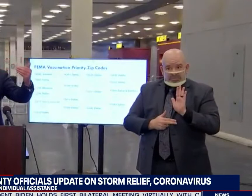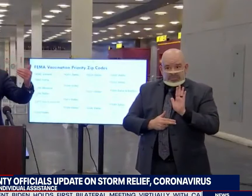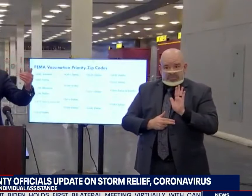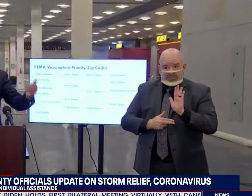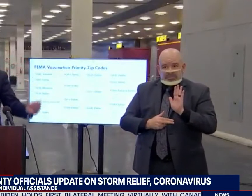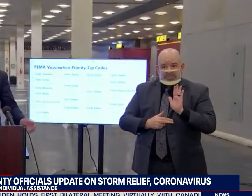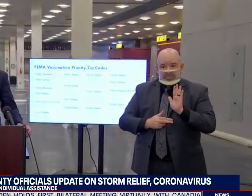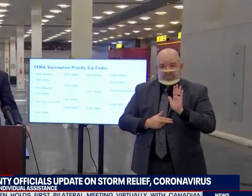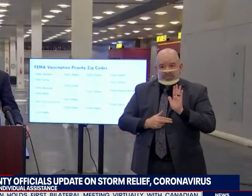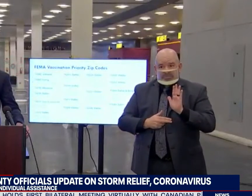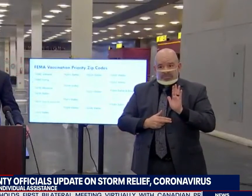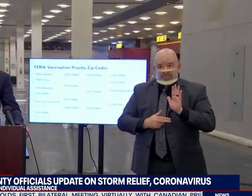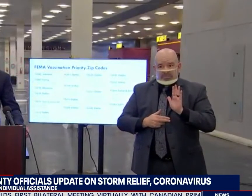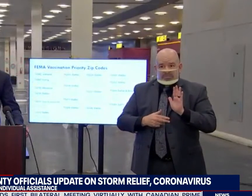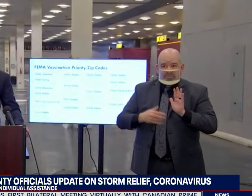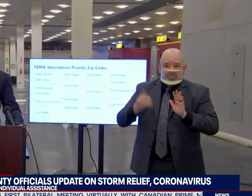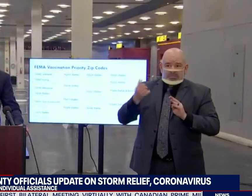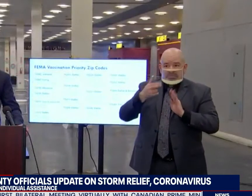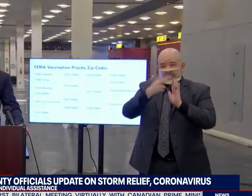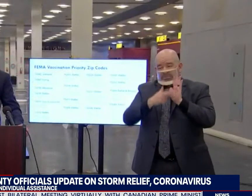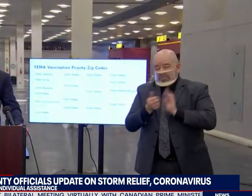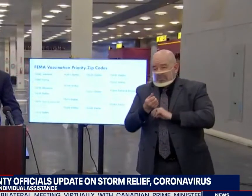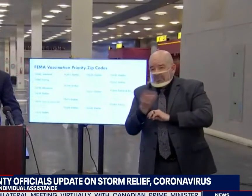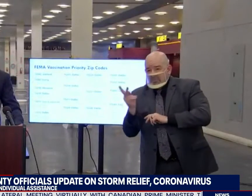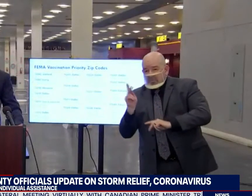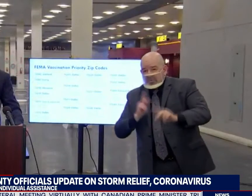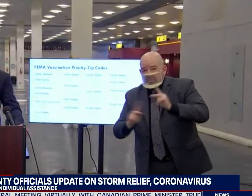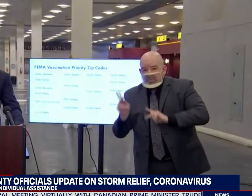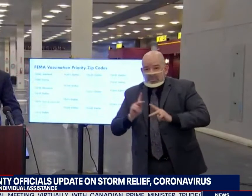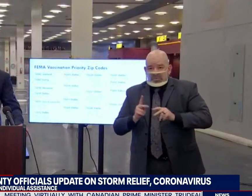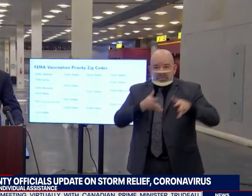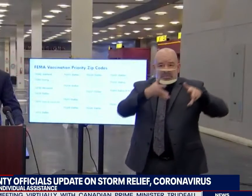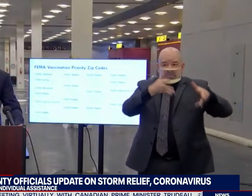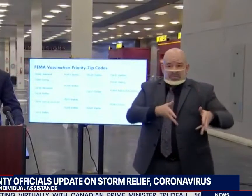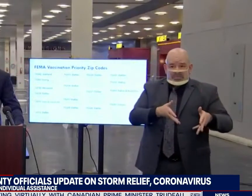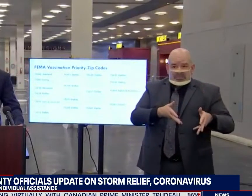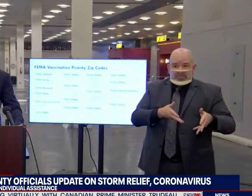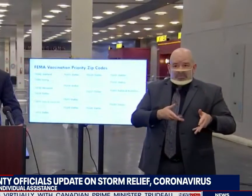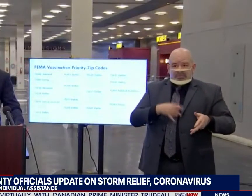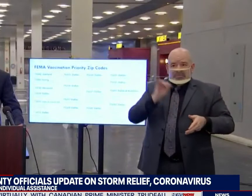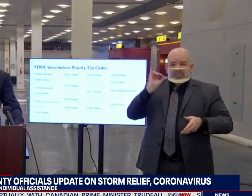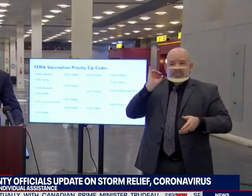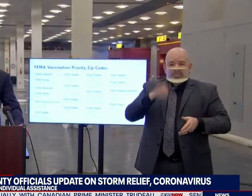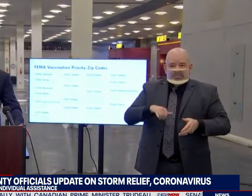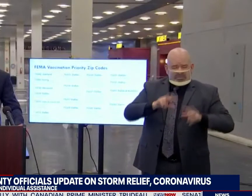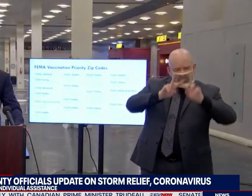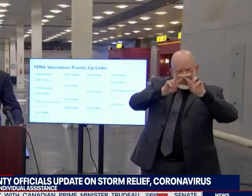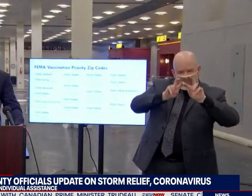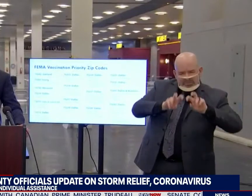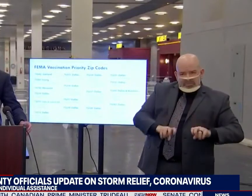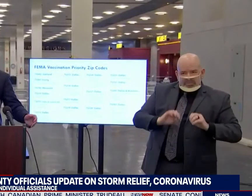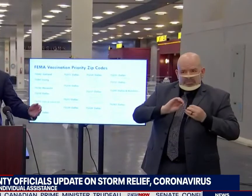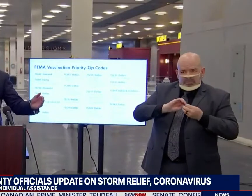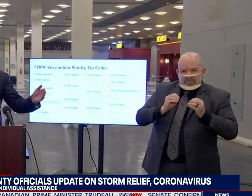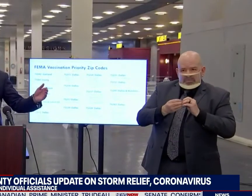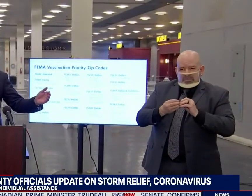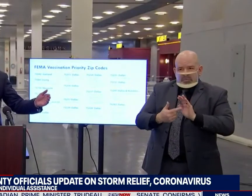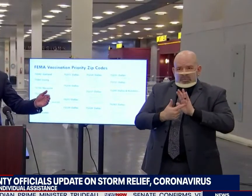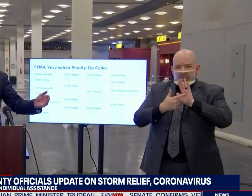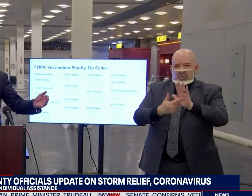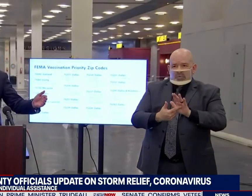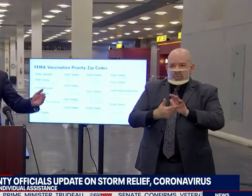than we have shots then uh they'll use a vulnerability index to determine who gets it. Um, and if we have less